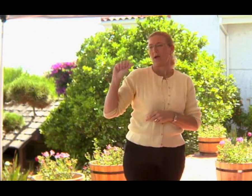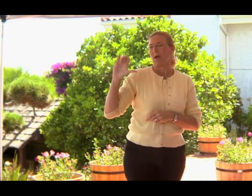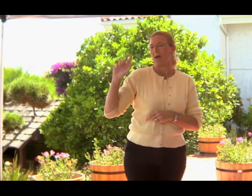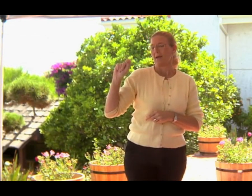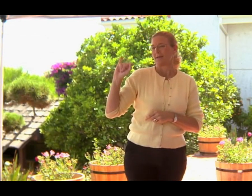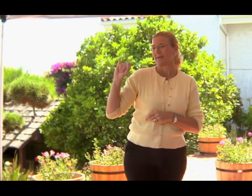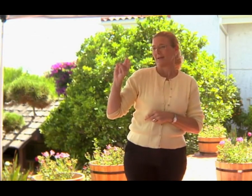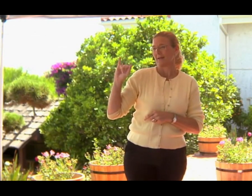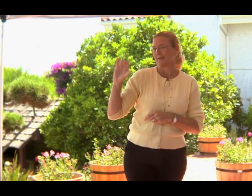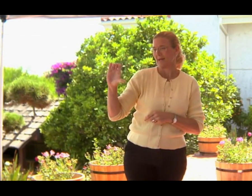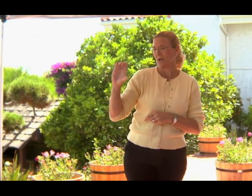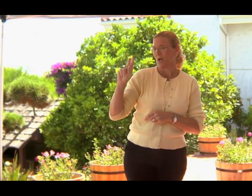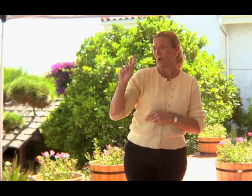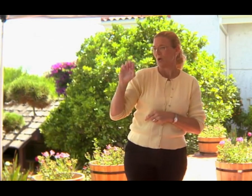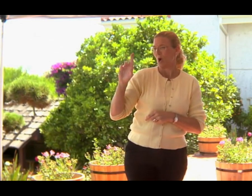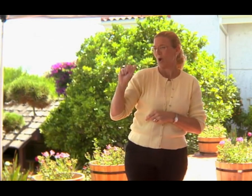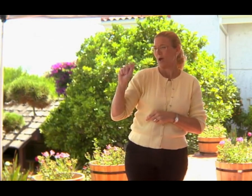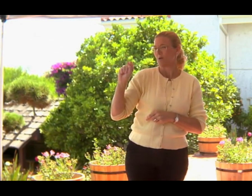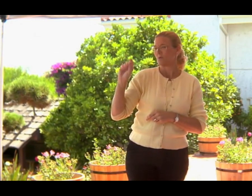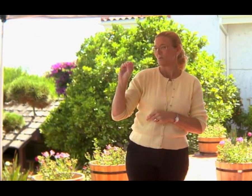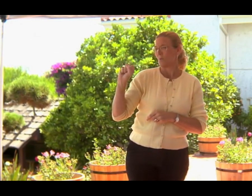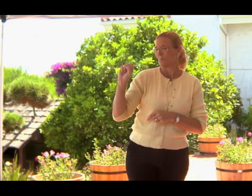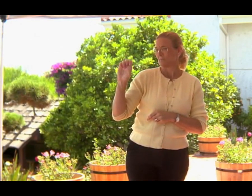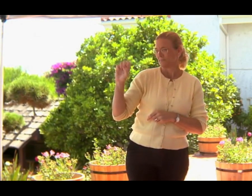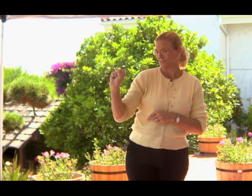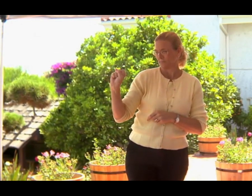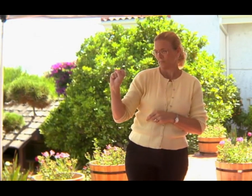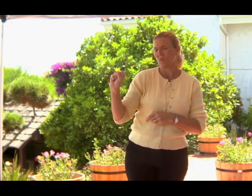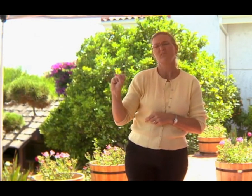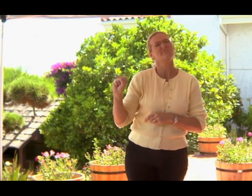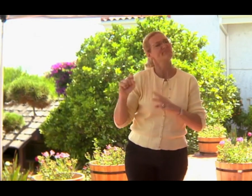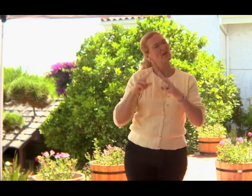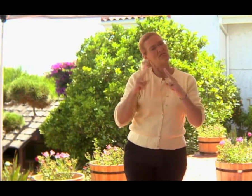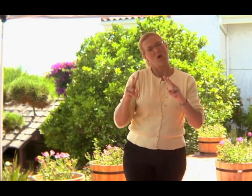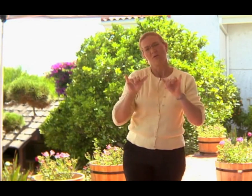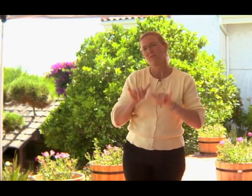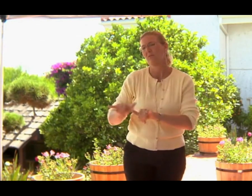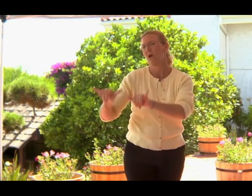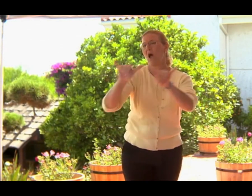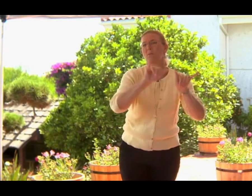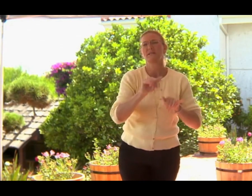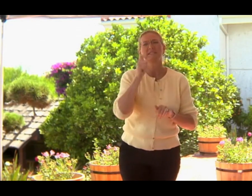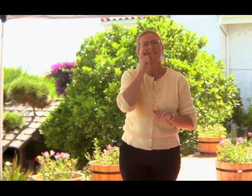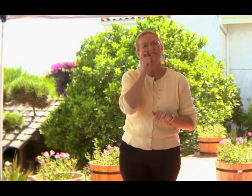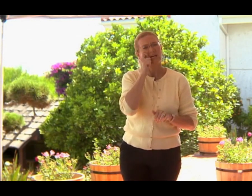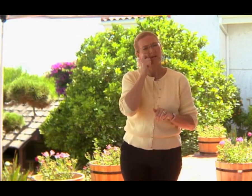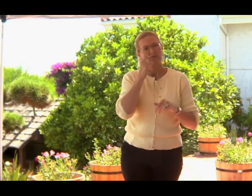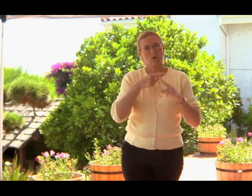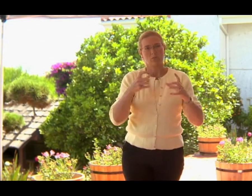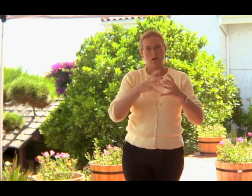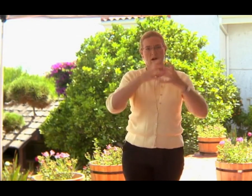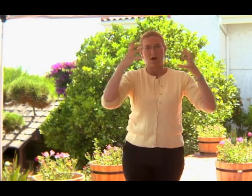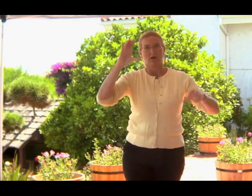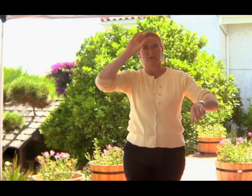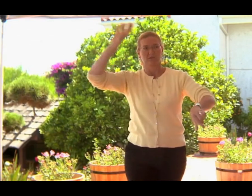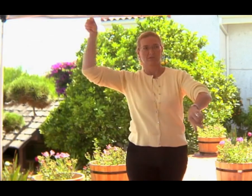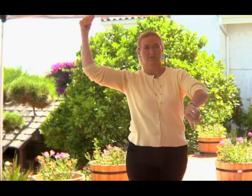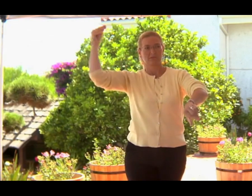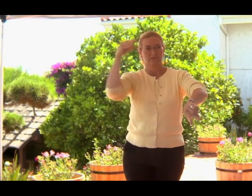These bumps are called actinic keratoses. They are very common in skin that has spent a lot of time in the